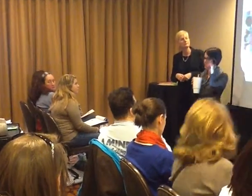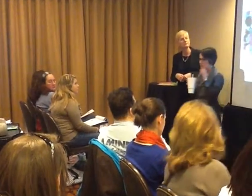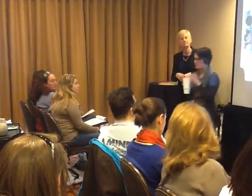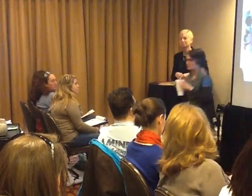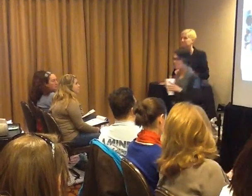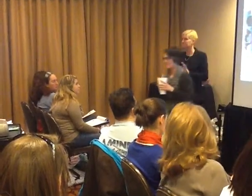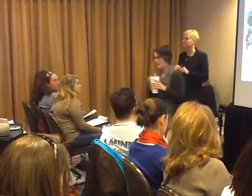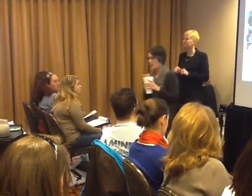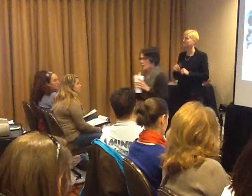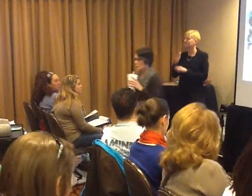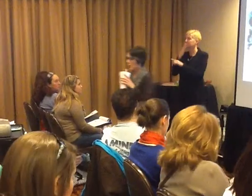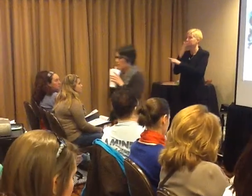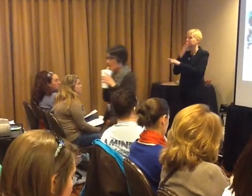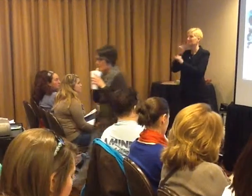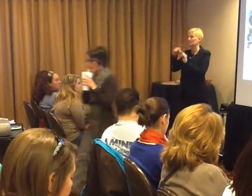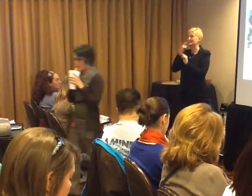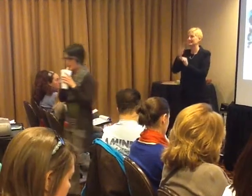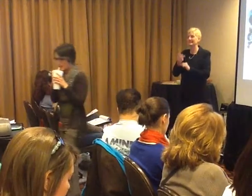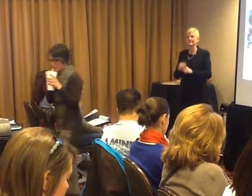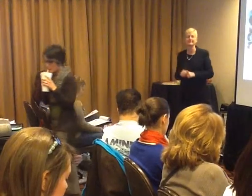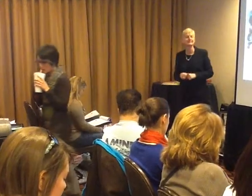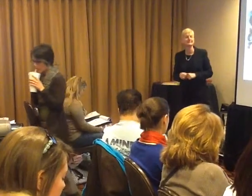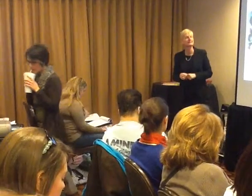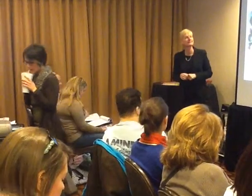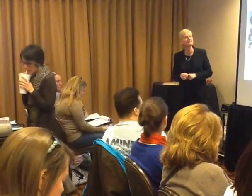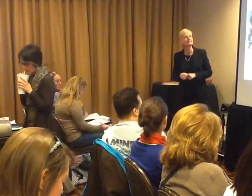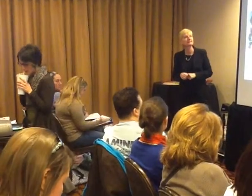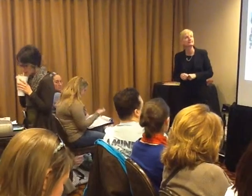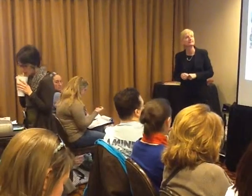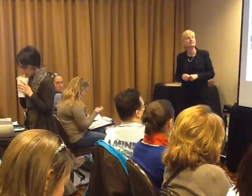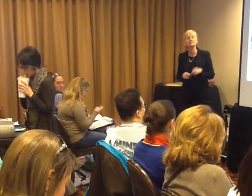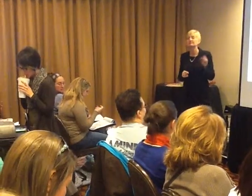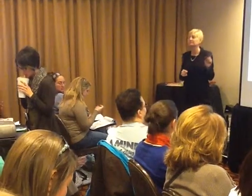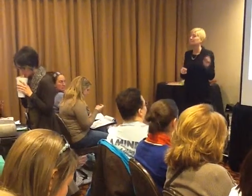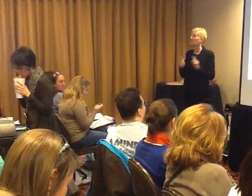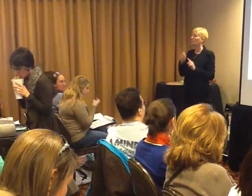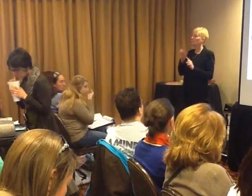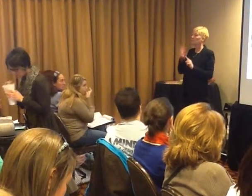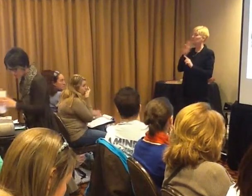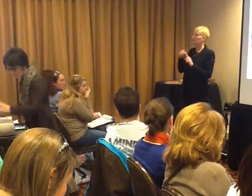No problem. So one of the things that they were talking about with language arts